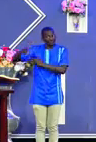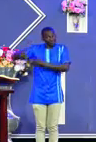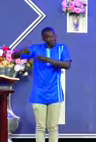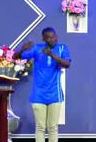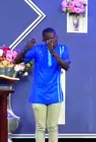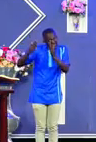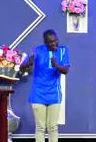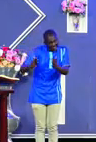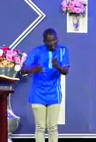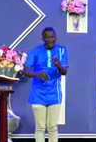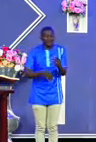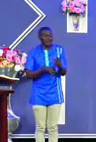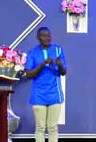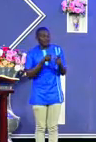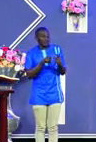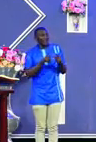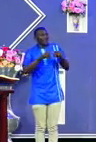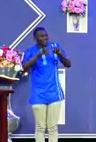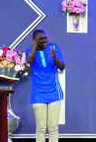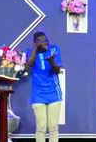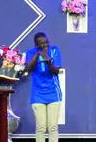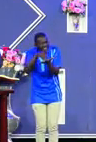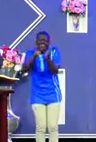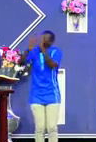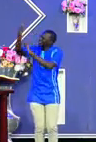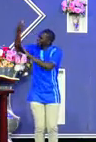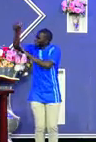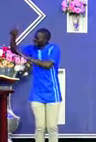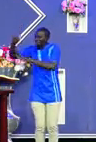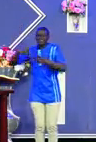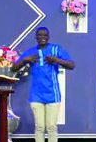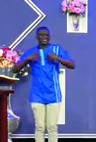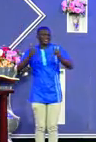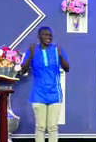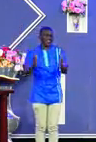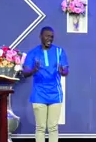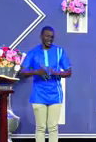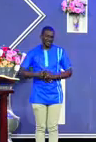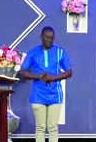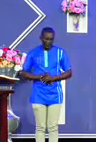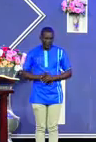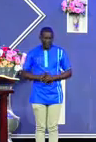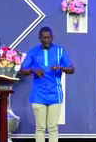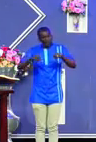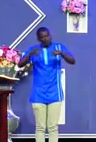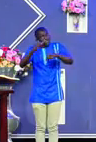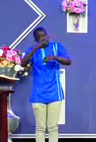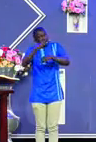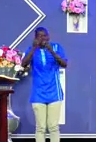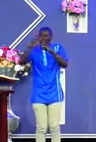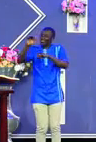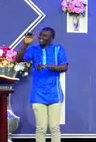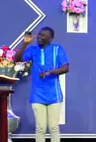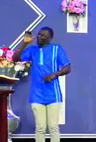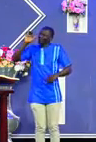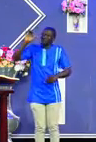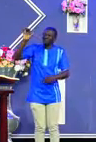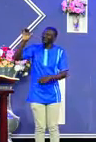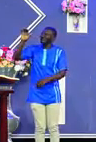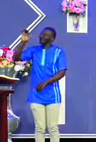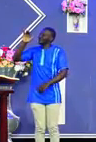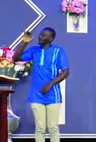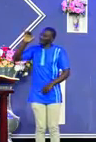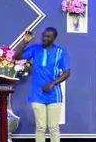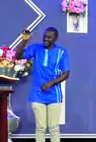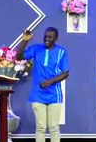He's the God that provides, but he's also the God that heals. This